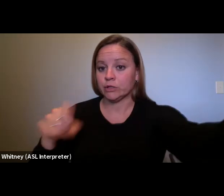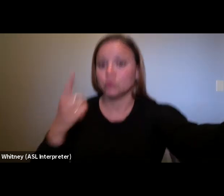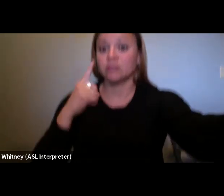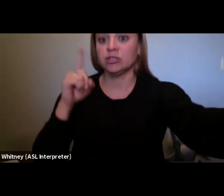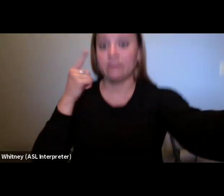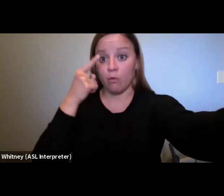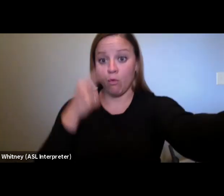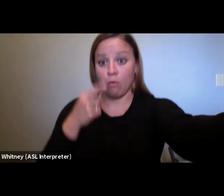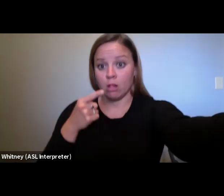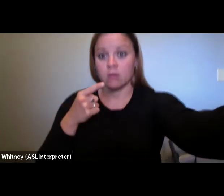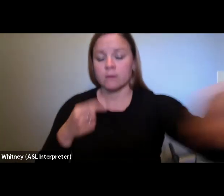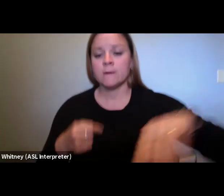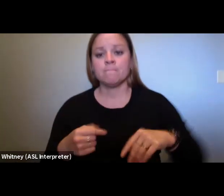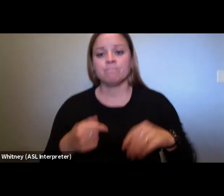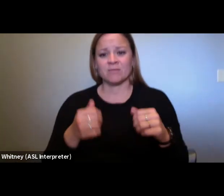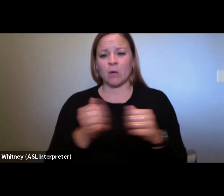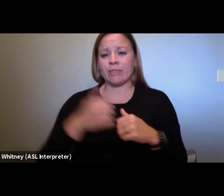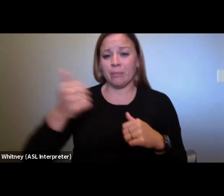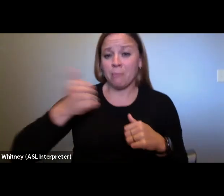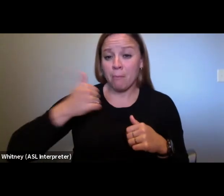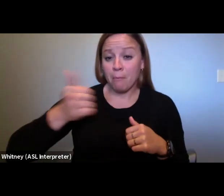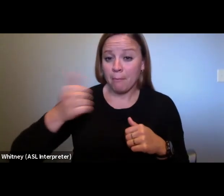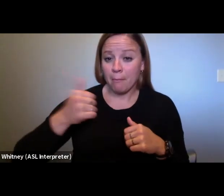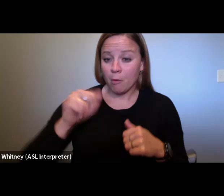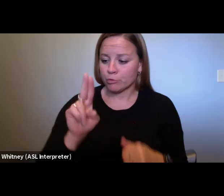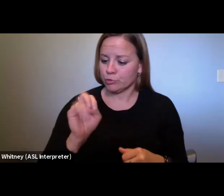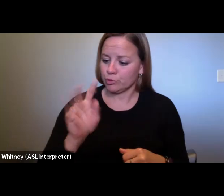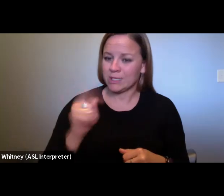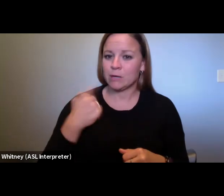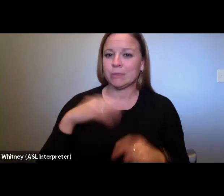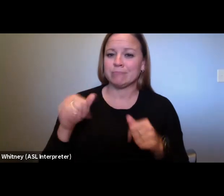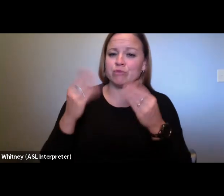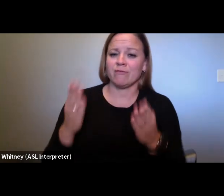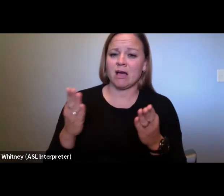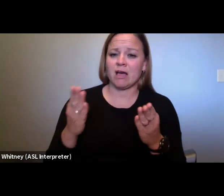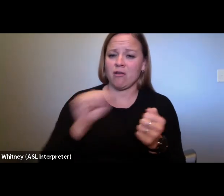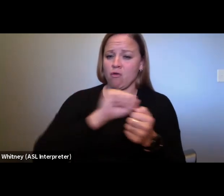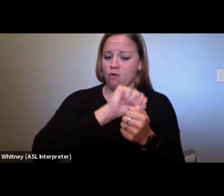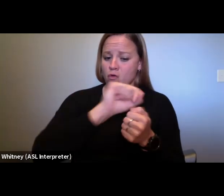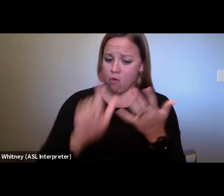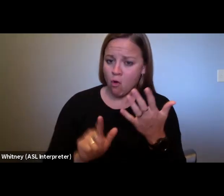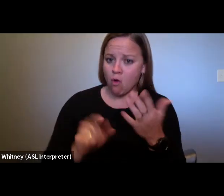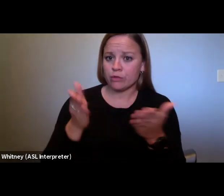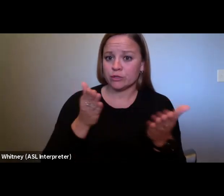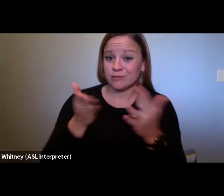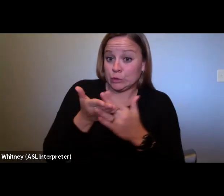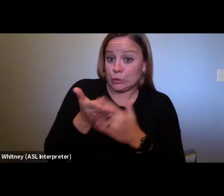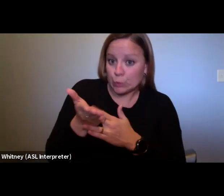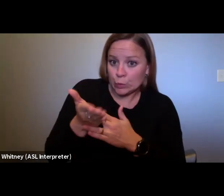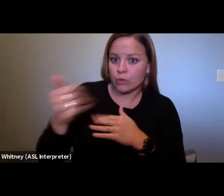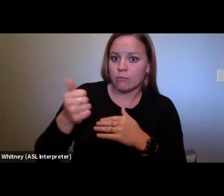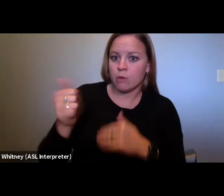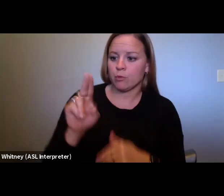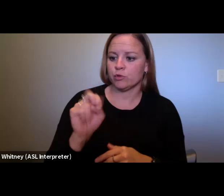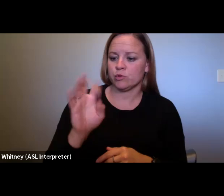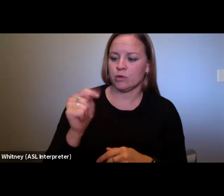goals. And with the mobile unit, we provide all of those core services through the mobile unit